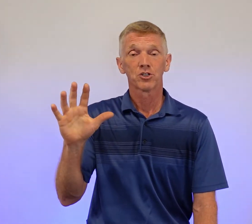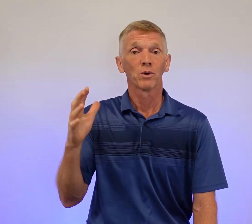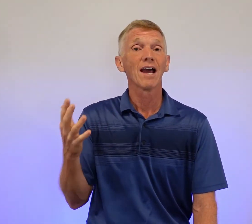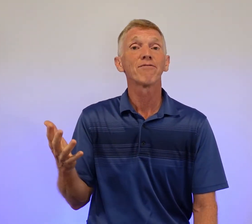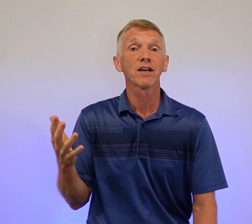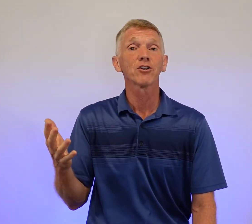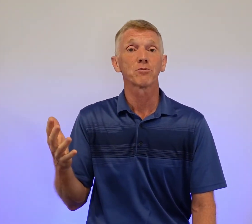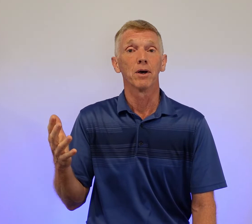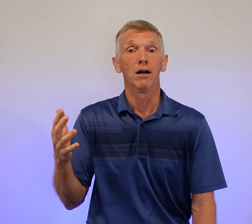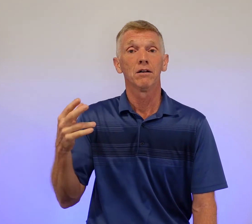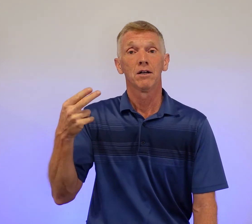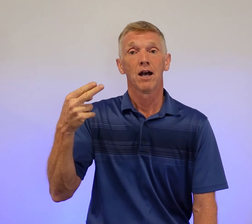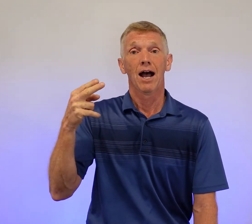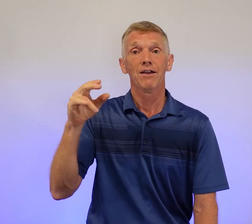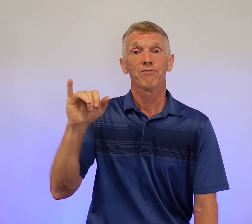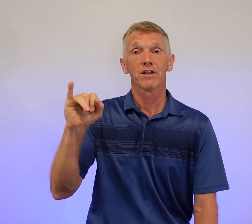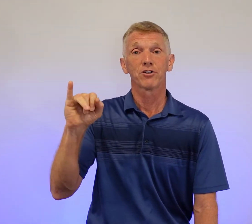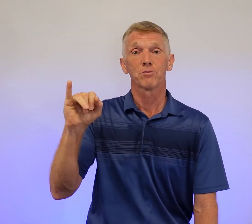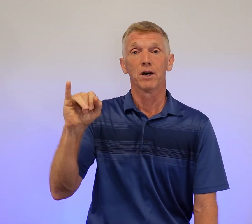when I fingerspell